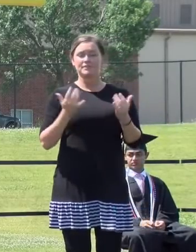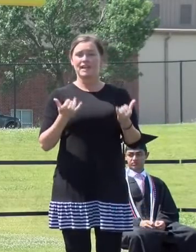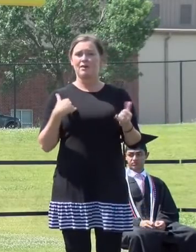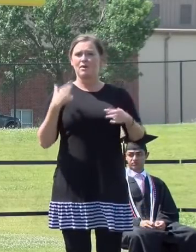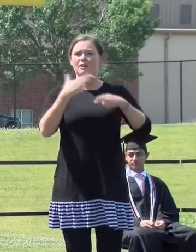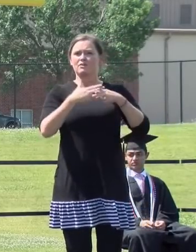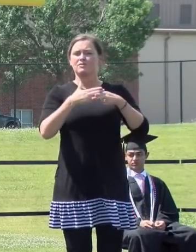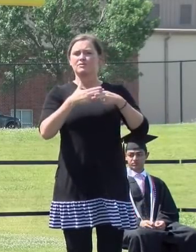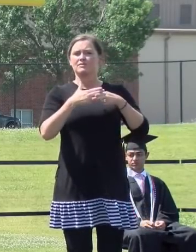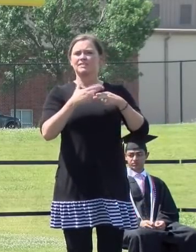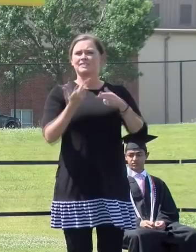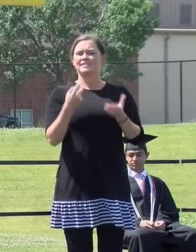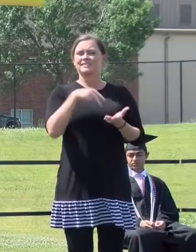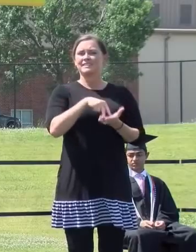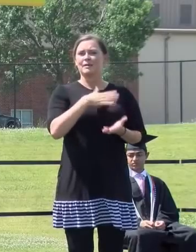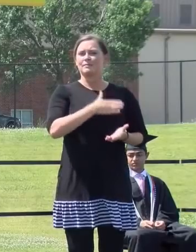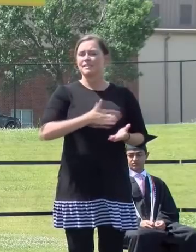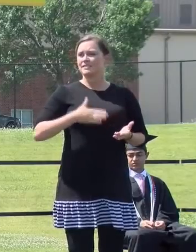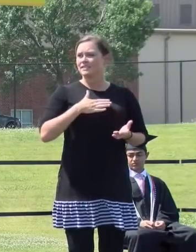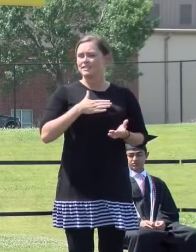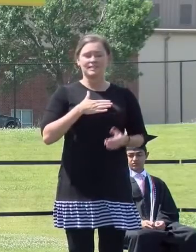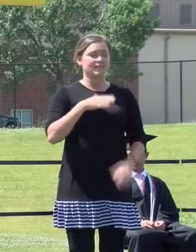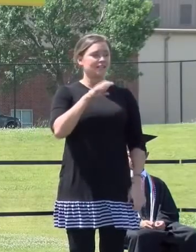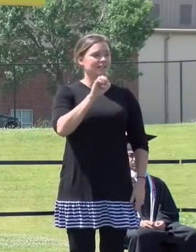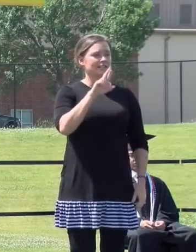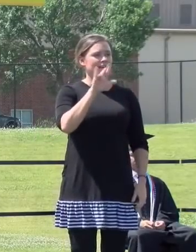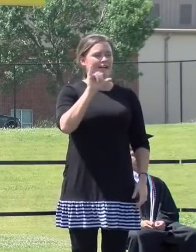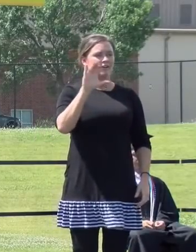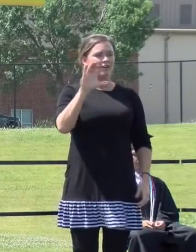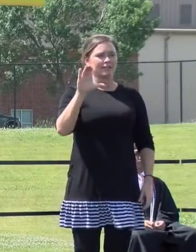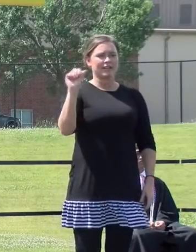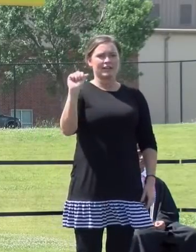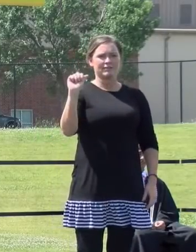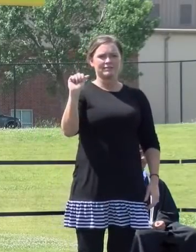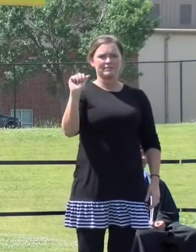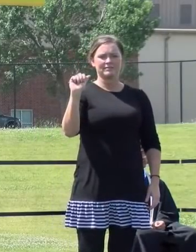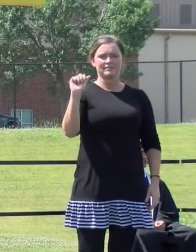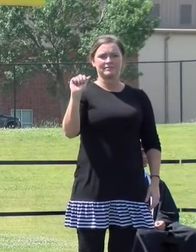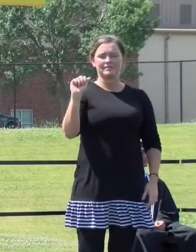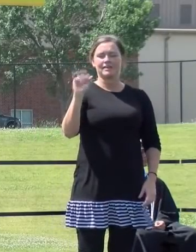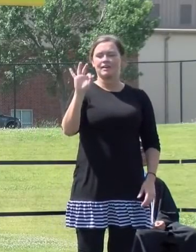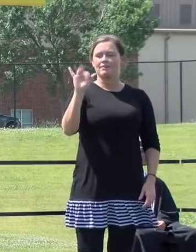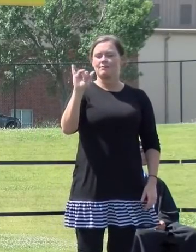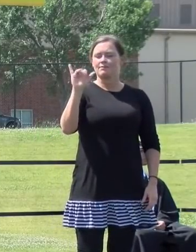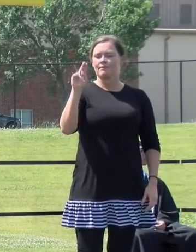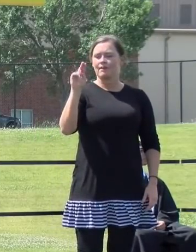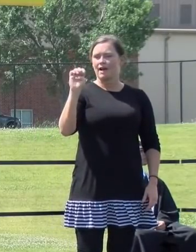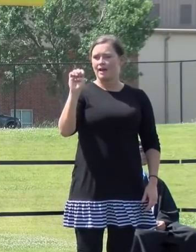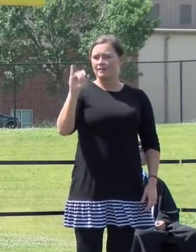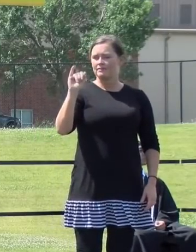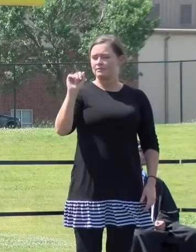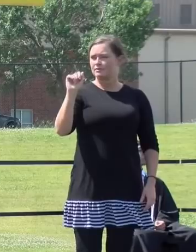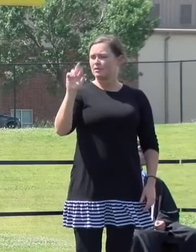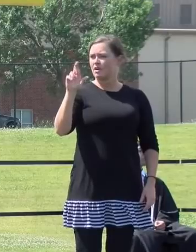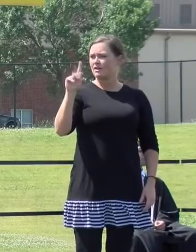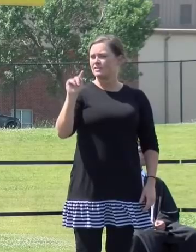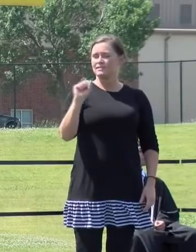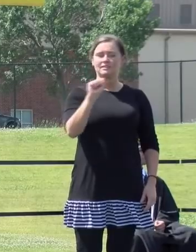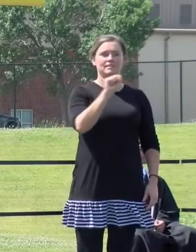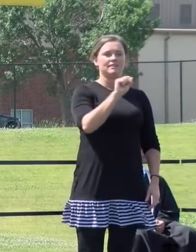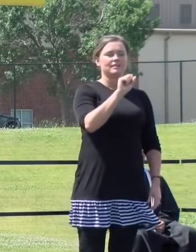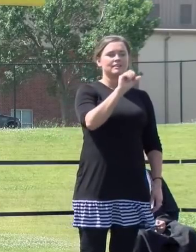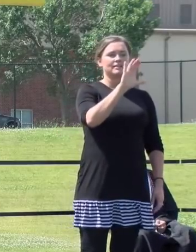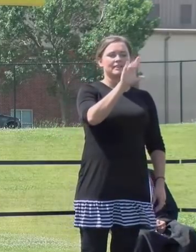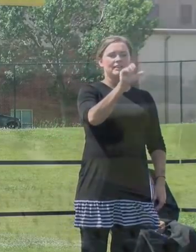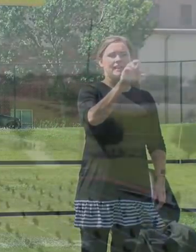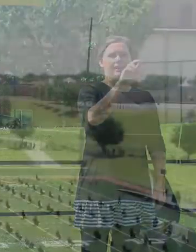your name, please stand. Eric Amundson, Fine Arts. Carolyn Ash,